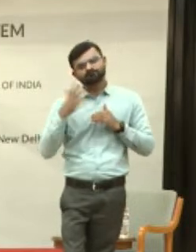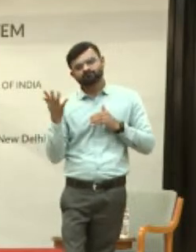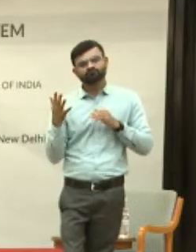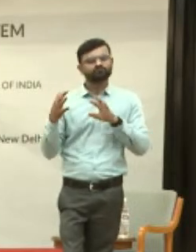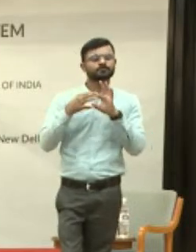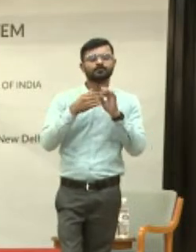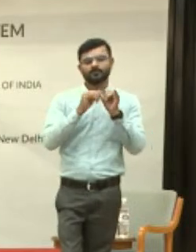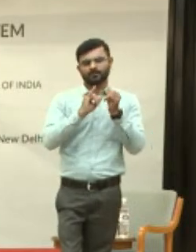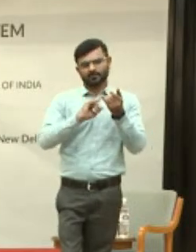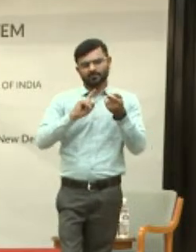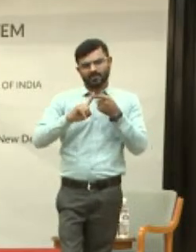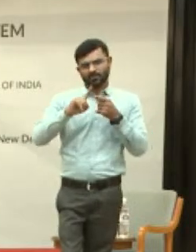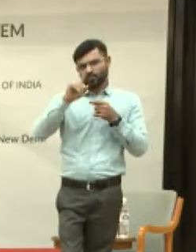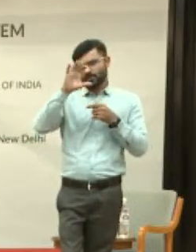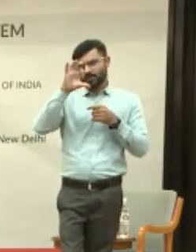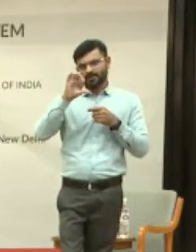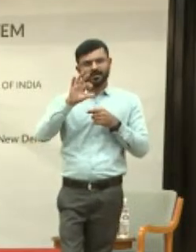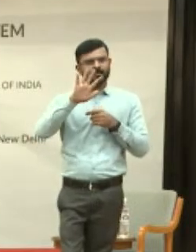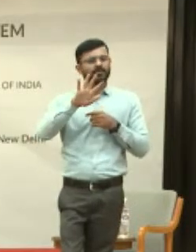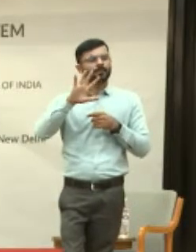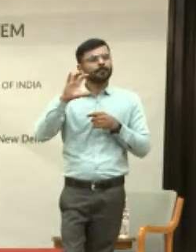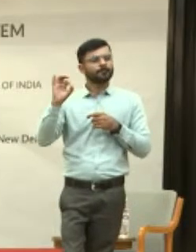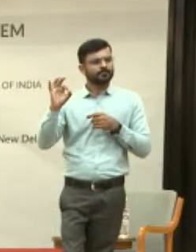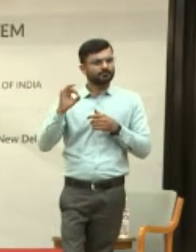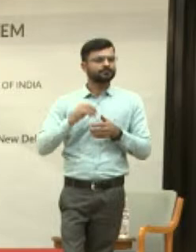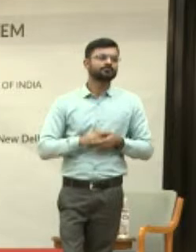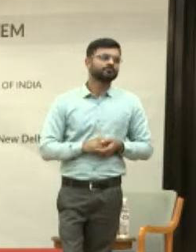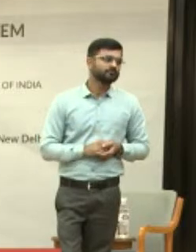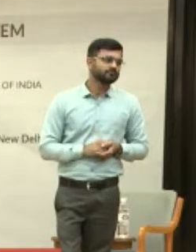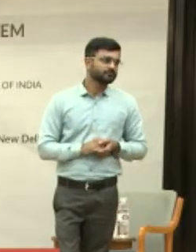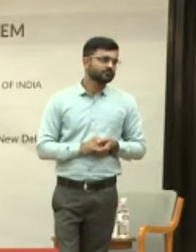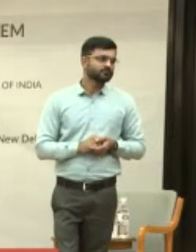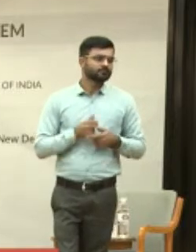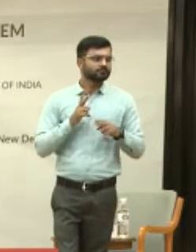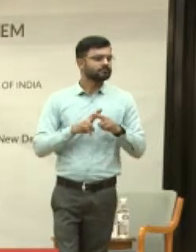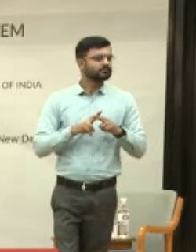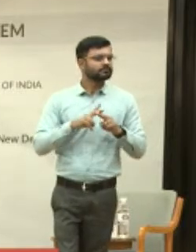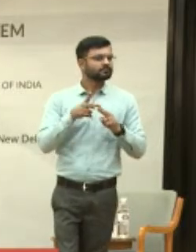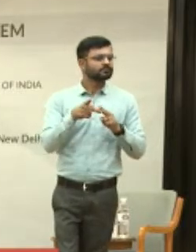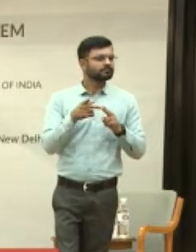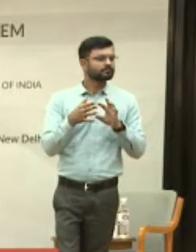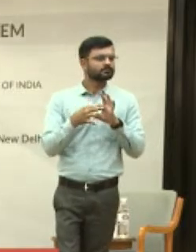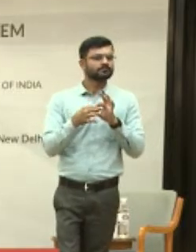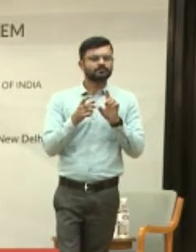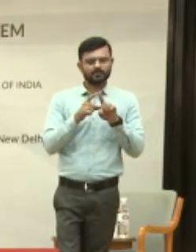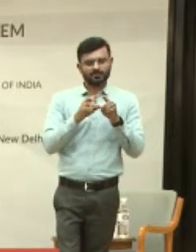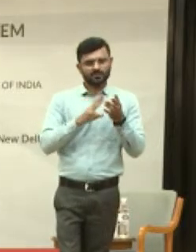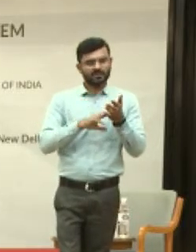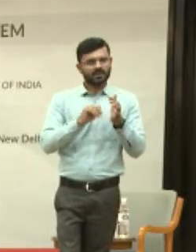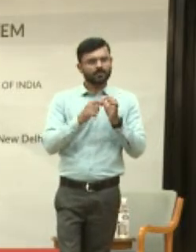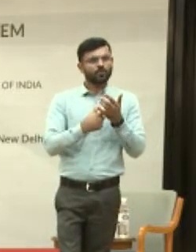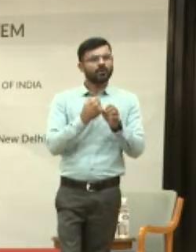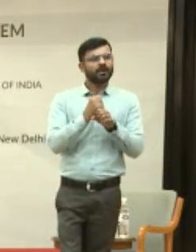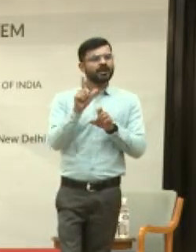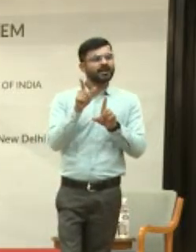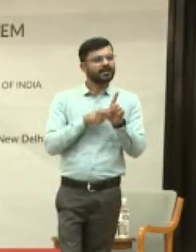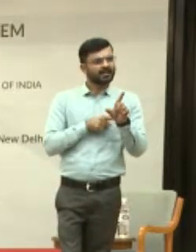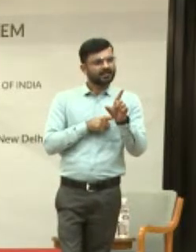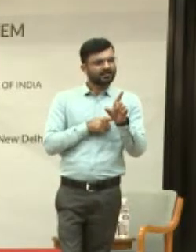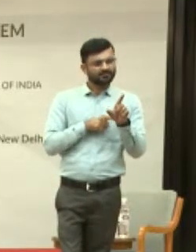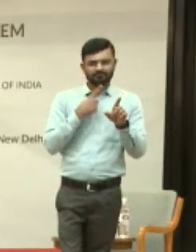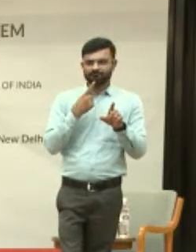the case in the 1950s. This is an indirect democracy. We